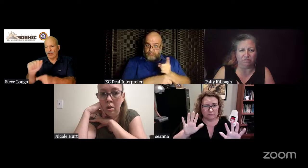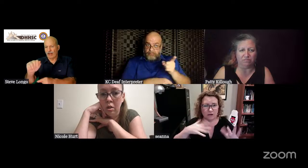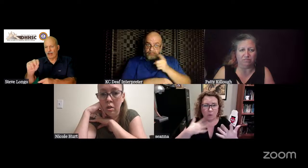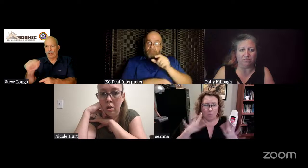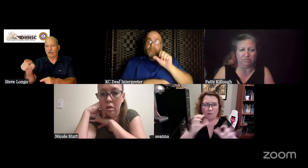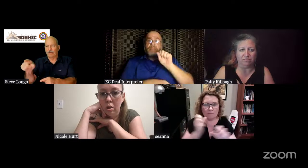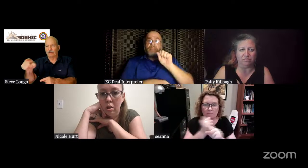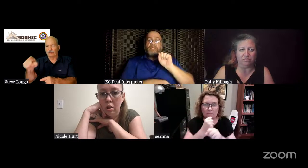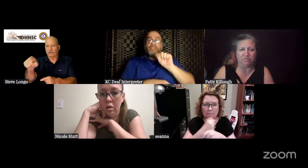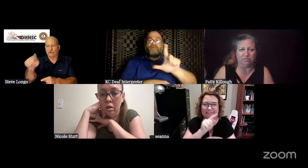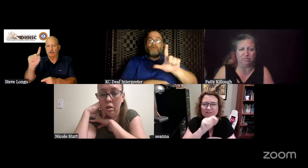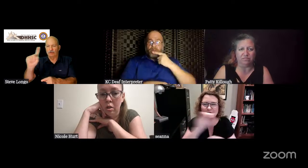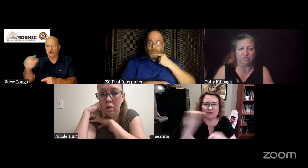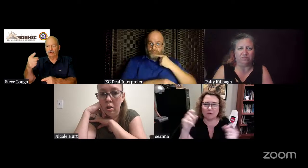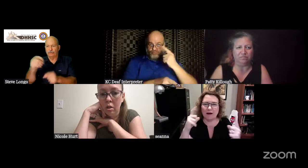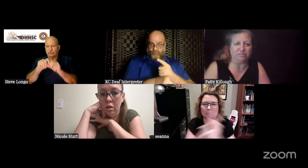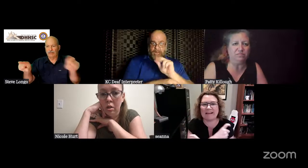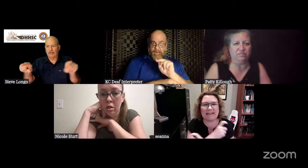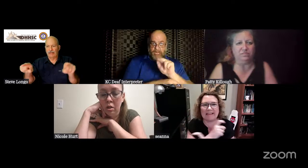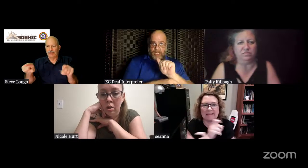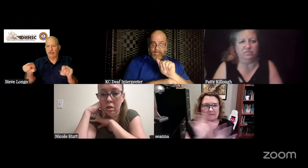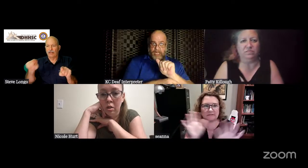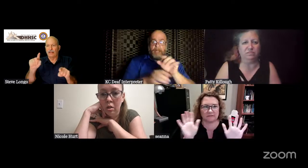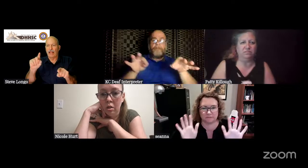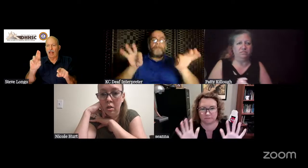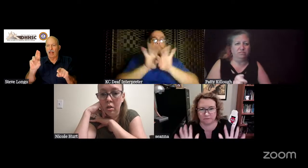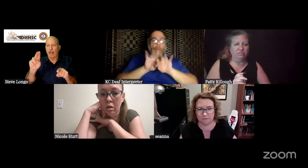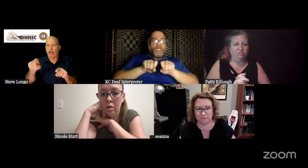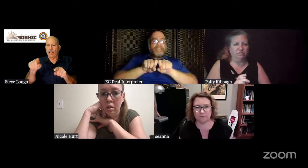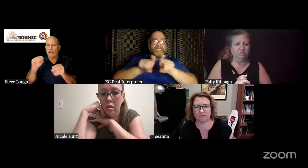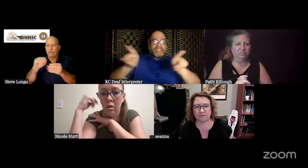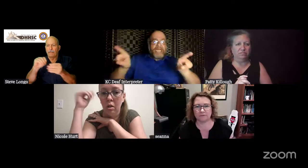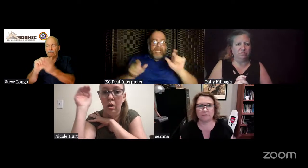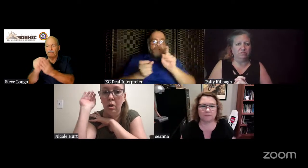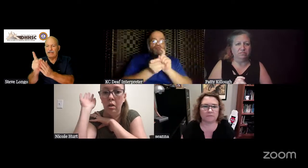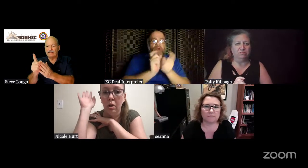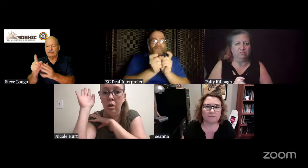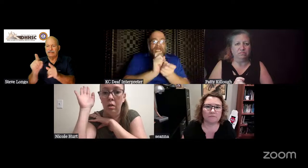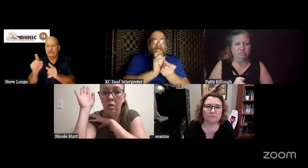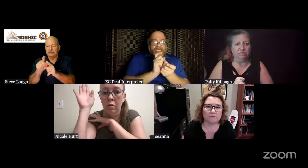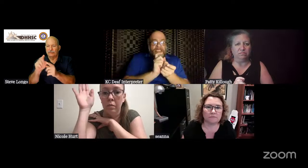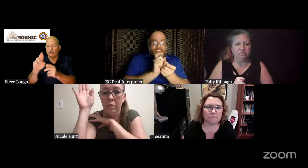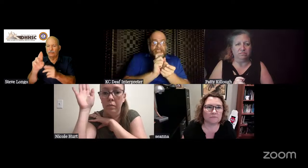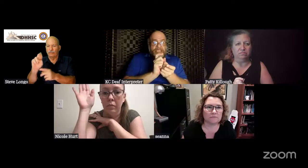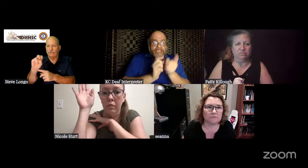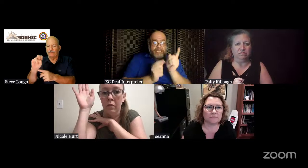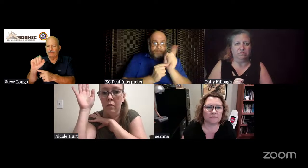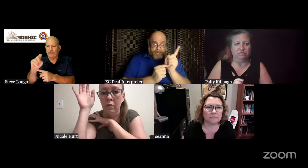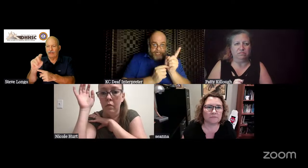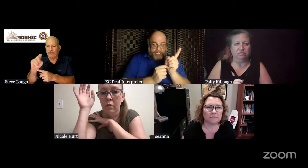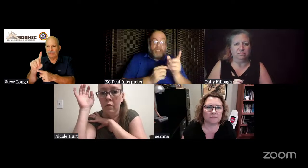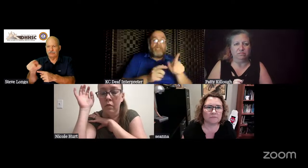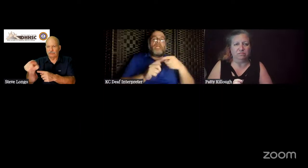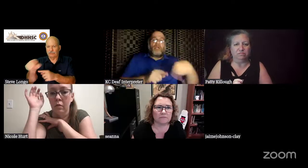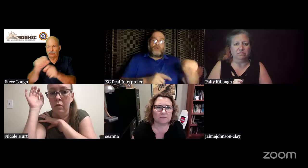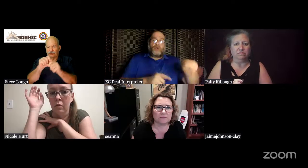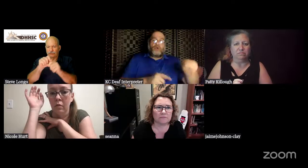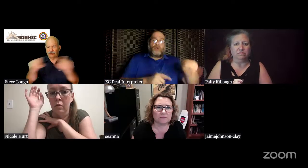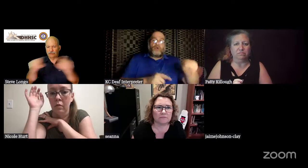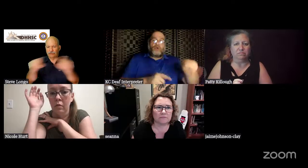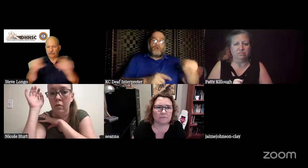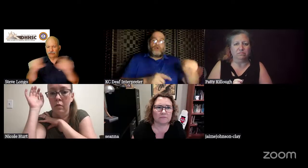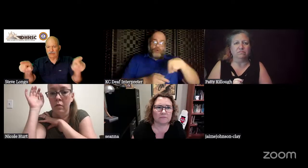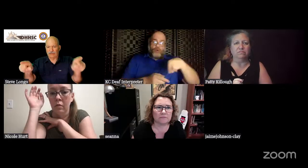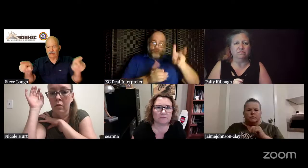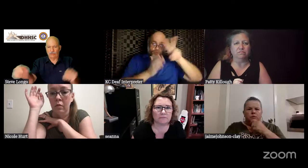So if we just edit the minutes, that should be fine. And Steve Longo is saying, yes, we just need to be